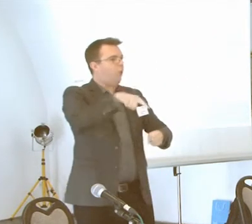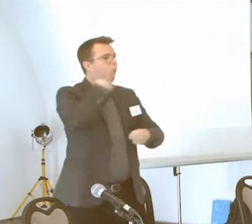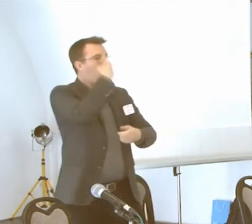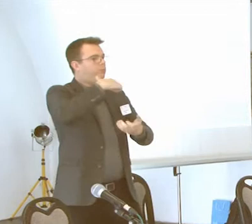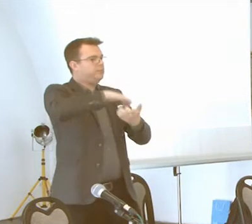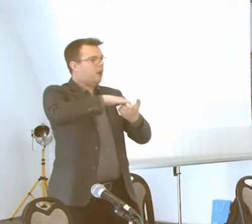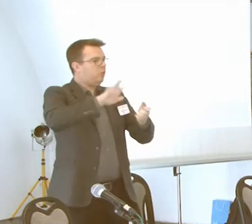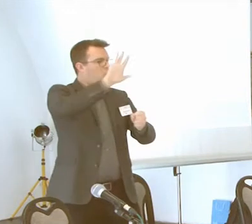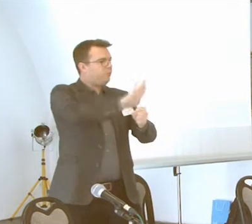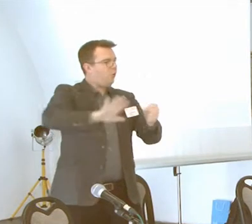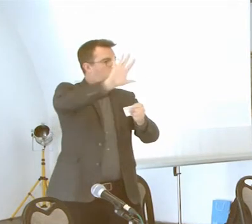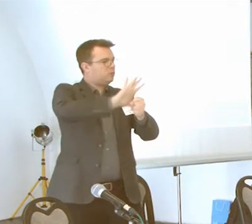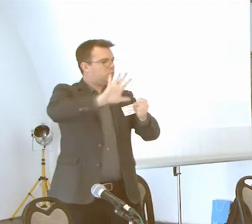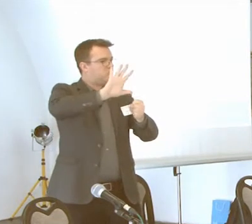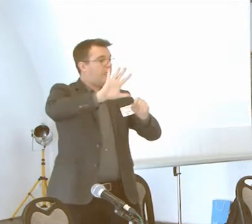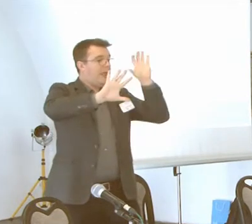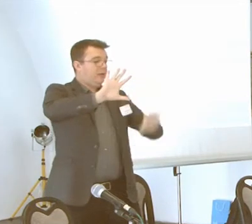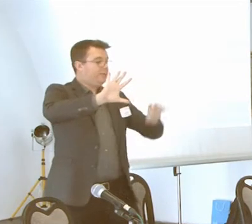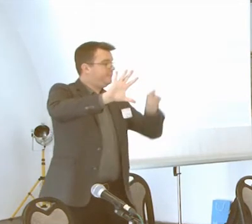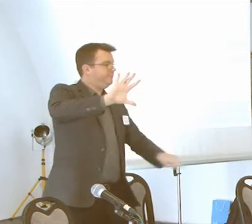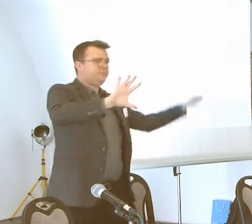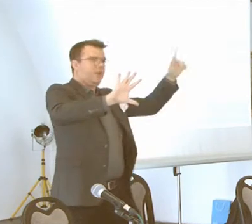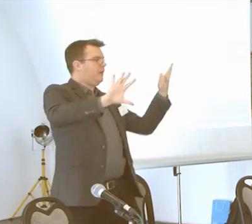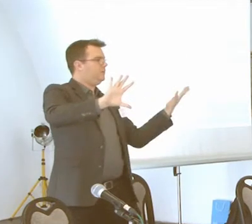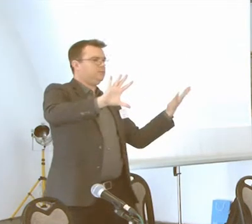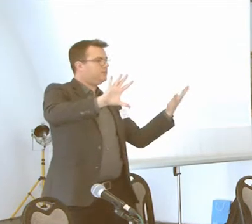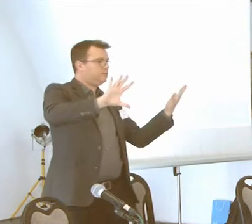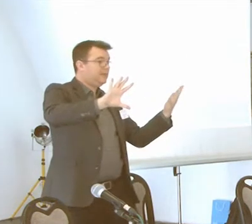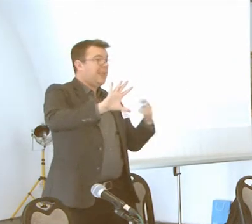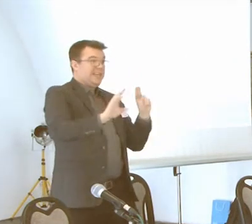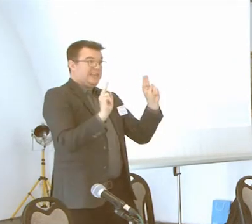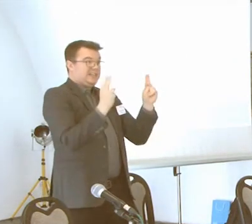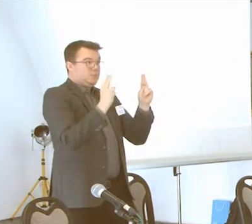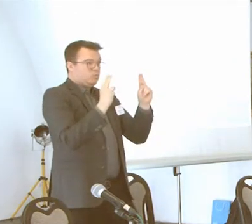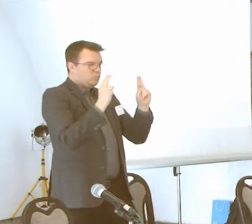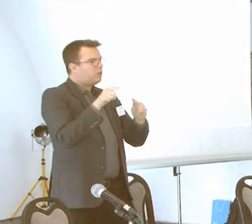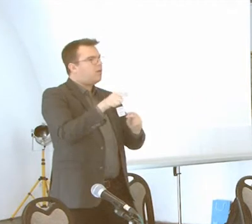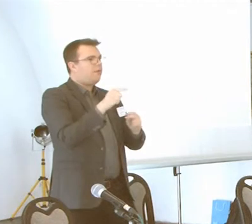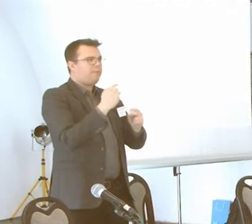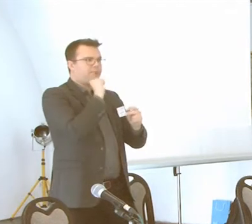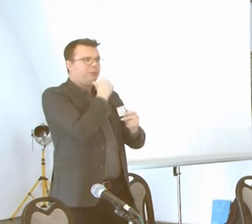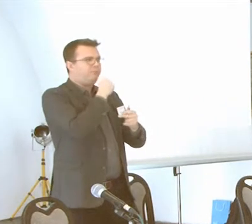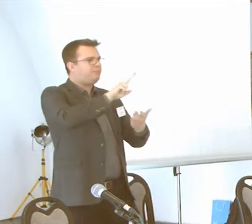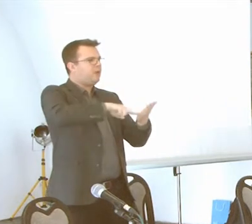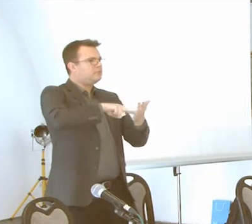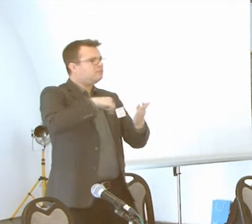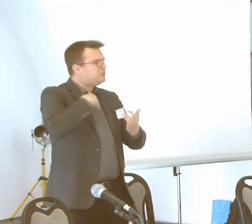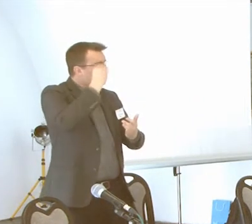and it's only in the capital area. The rest of Denmark, they don't have any psychiatric treatments in sign language.